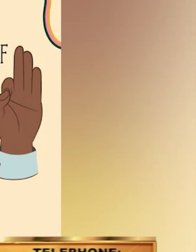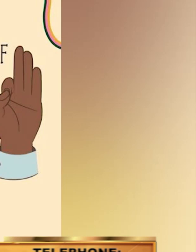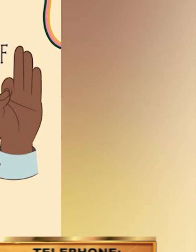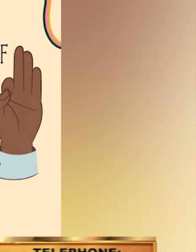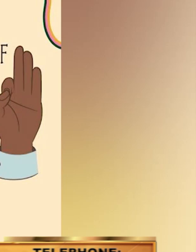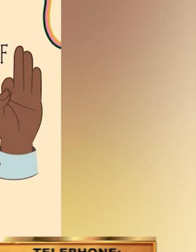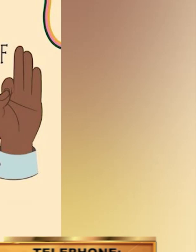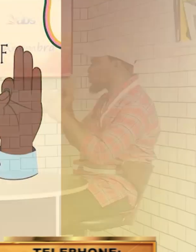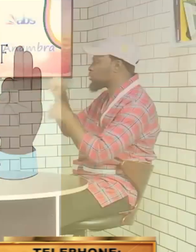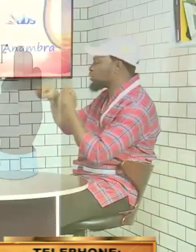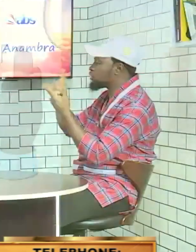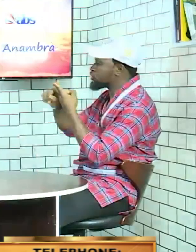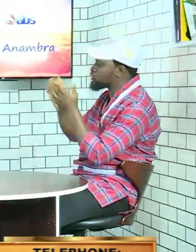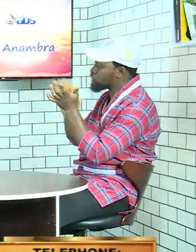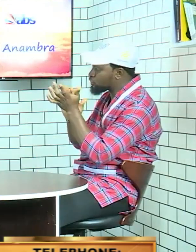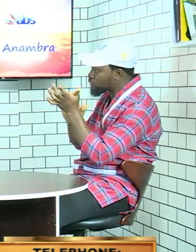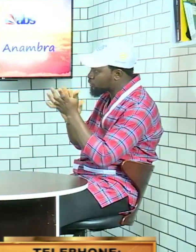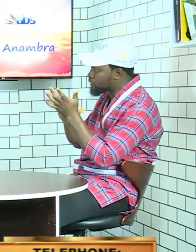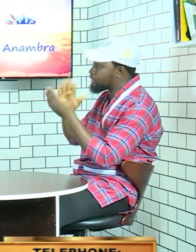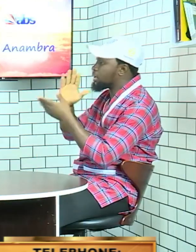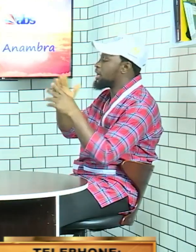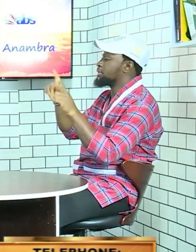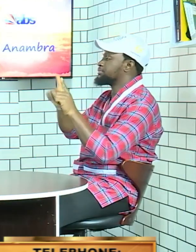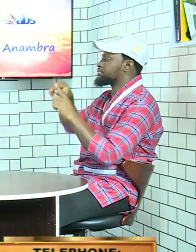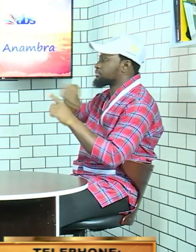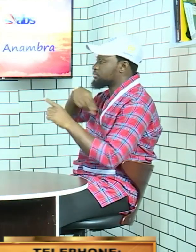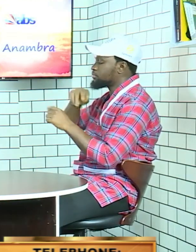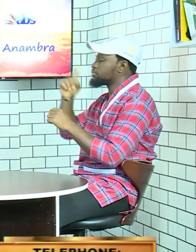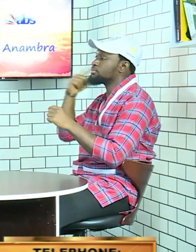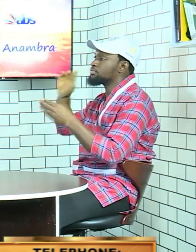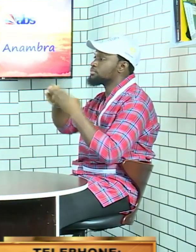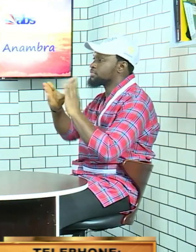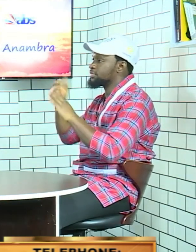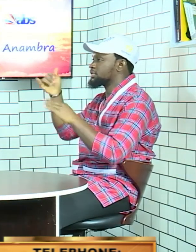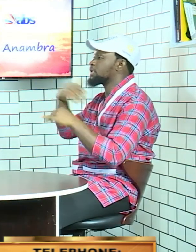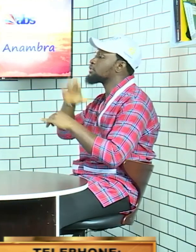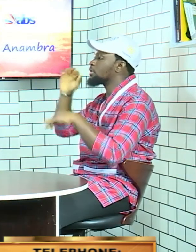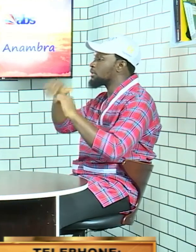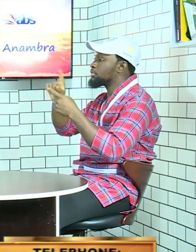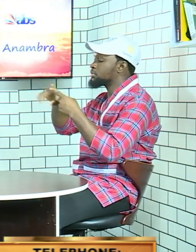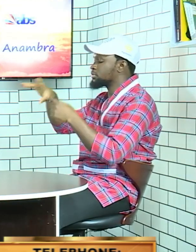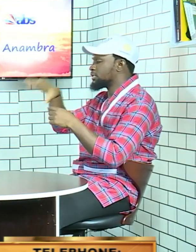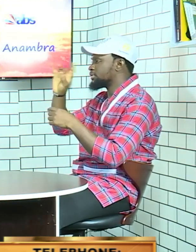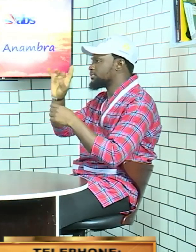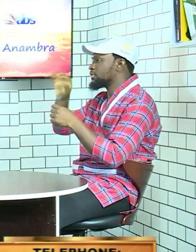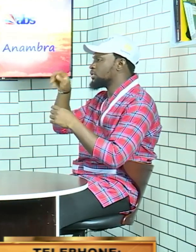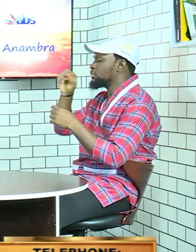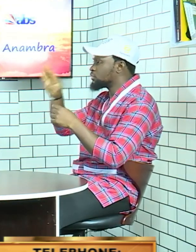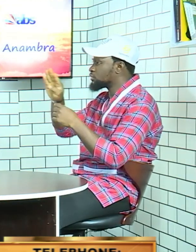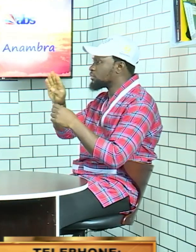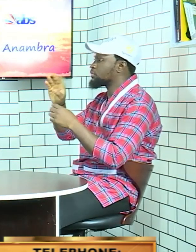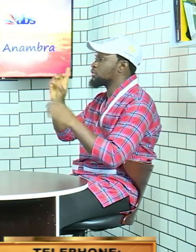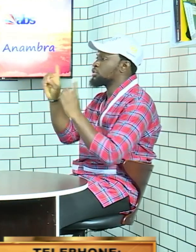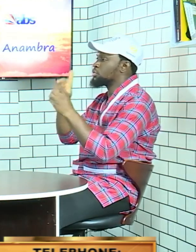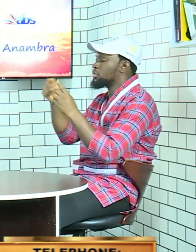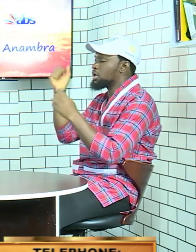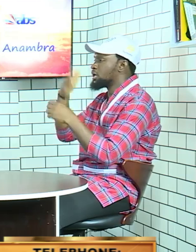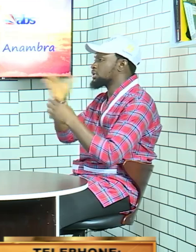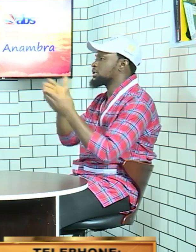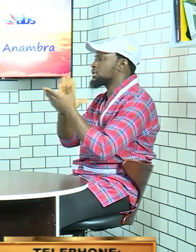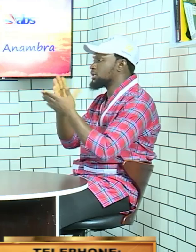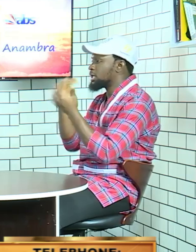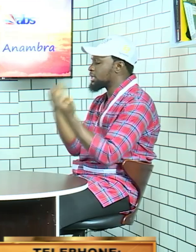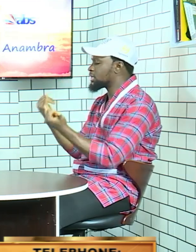and as members of the deaf community, but they've not been able to find a job doing anything right